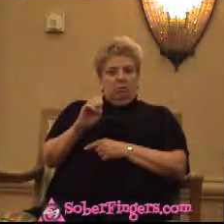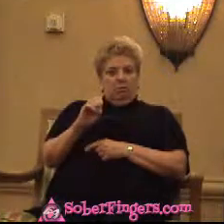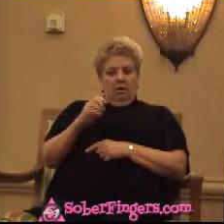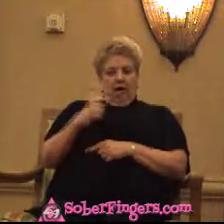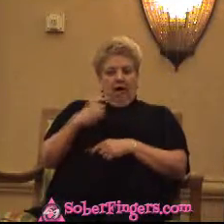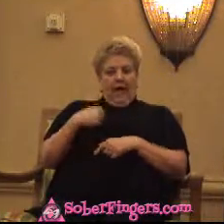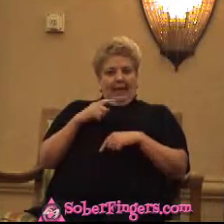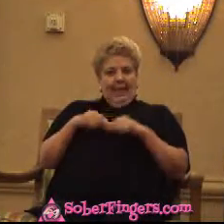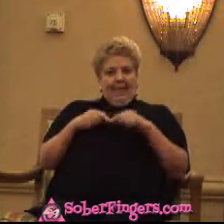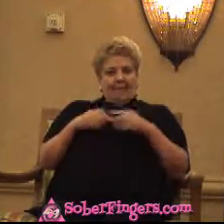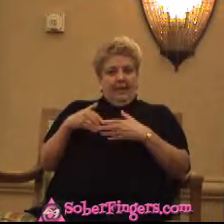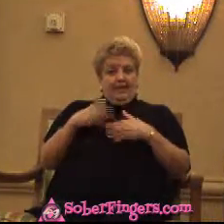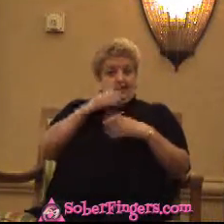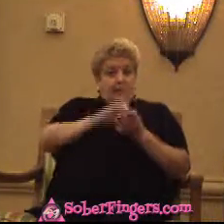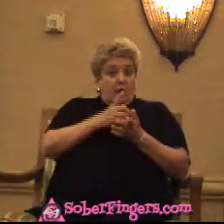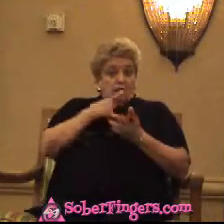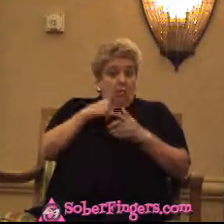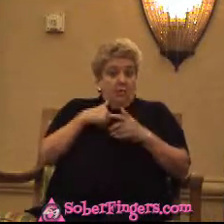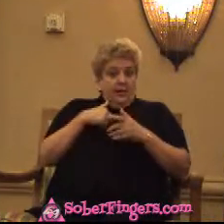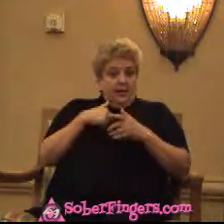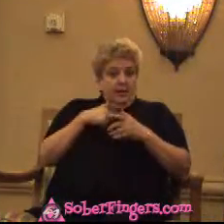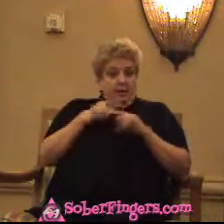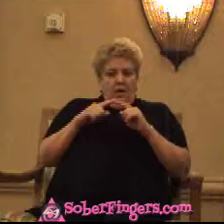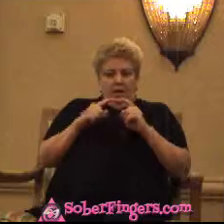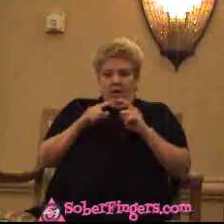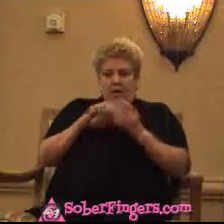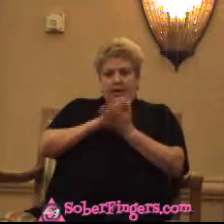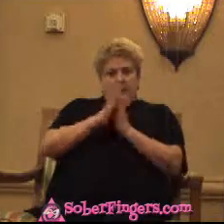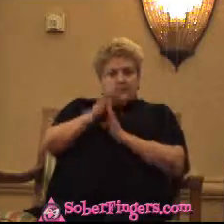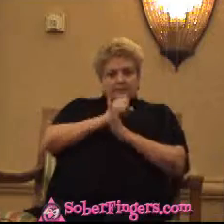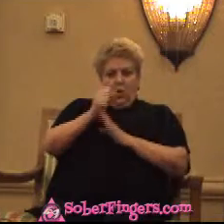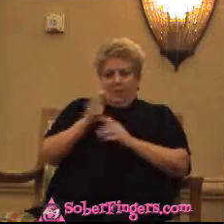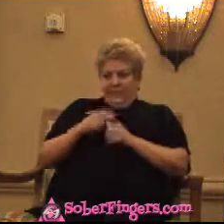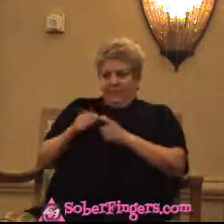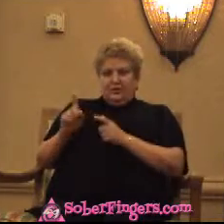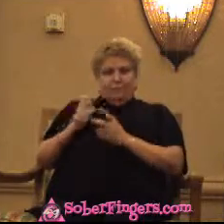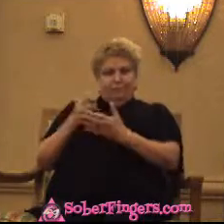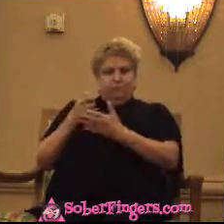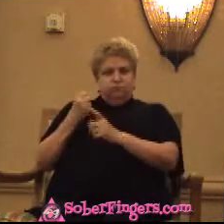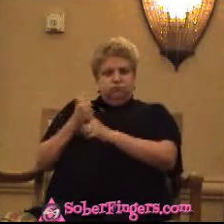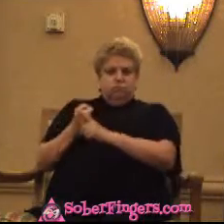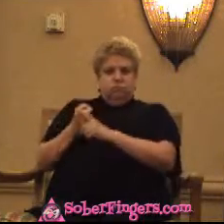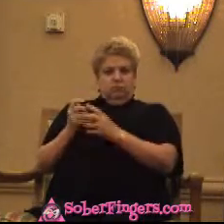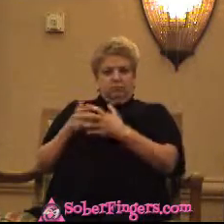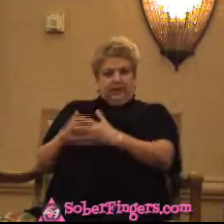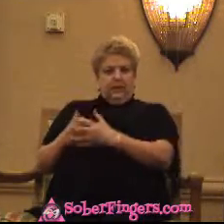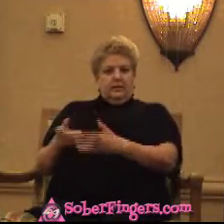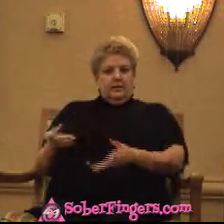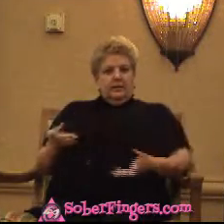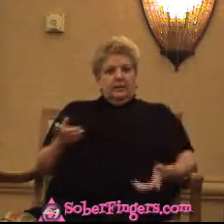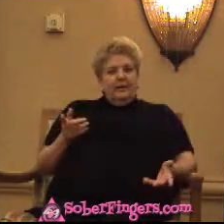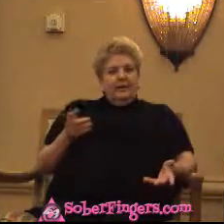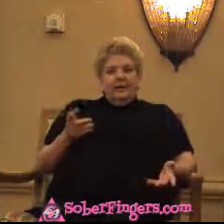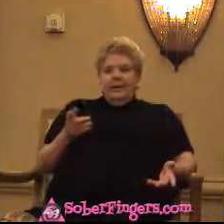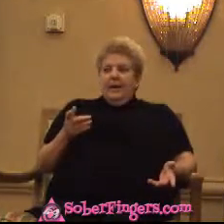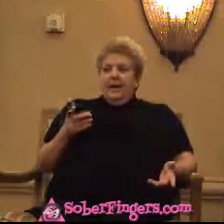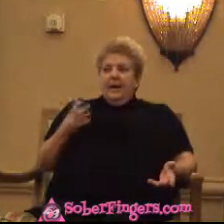having kids. So we had this new son, I didn't want to screw up another family. Because, my first kids I